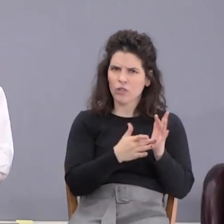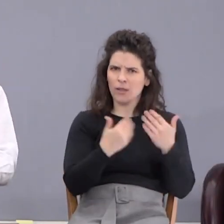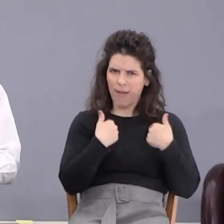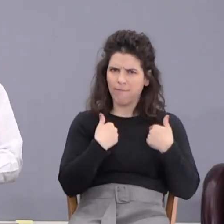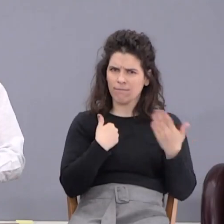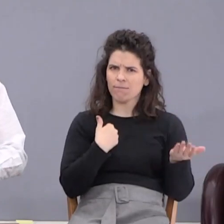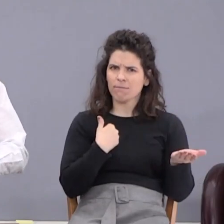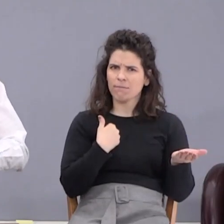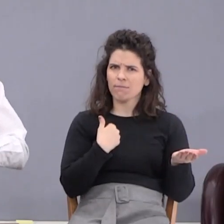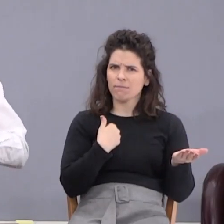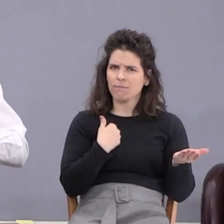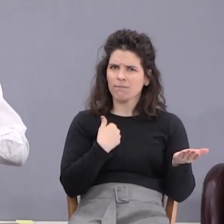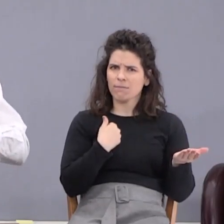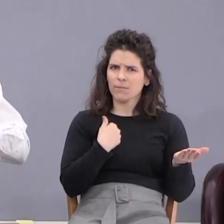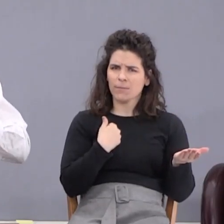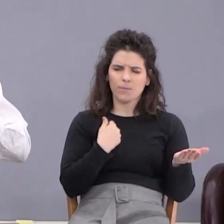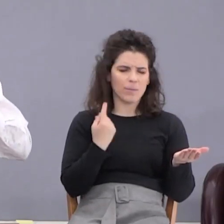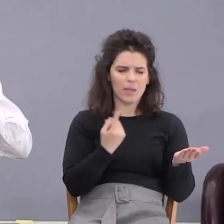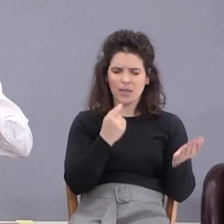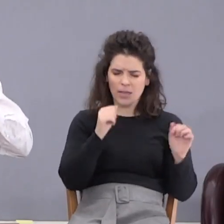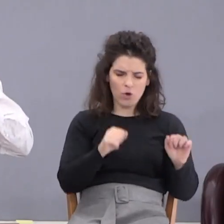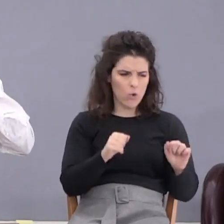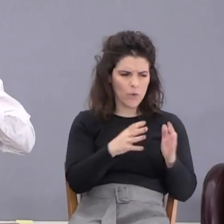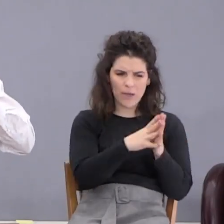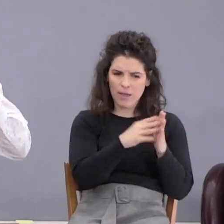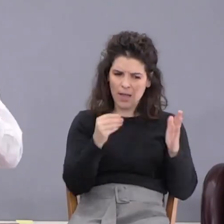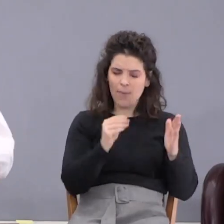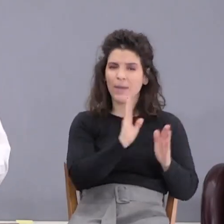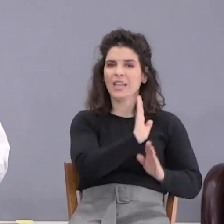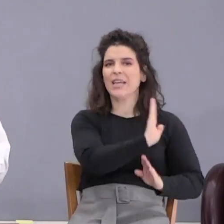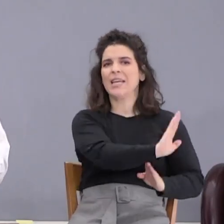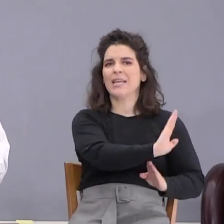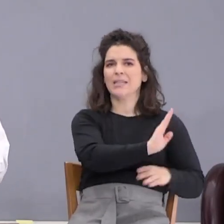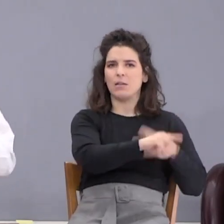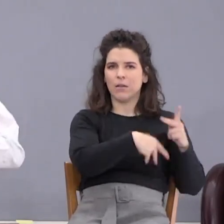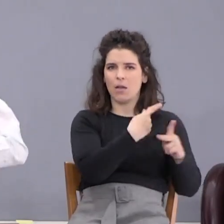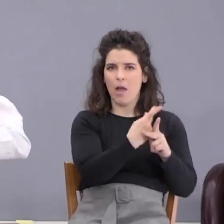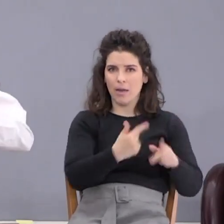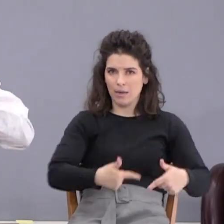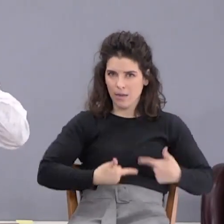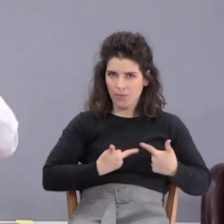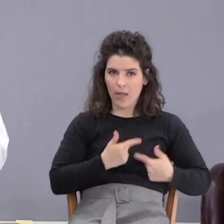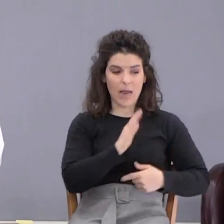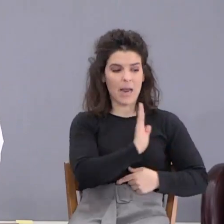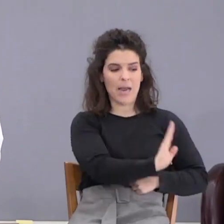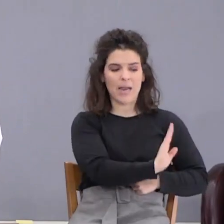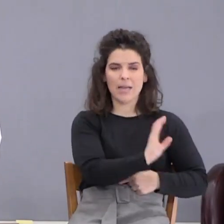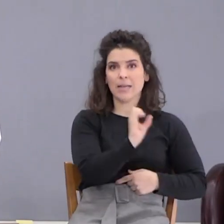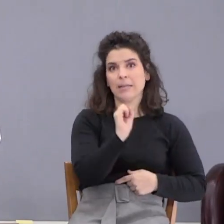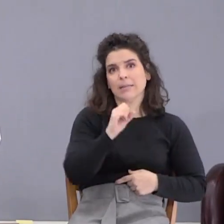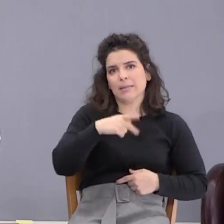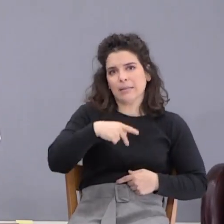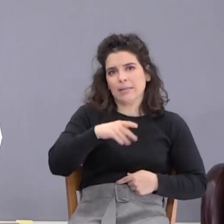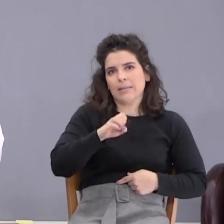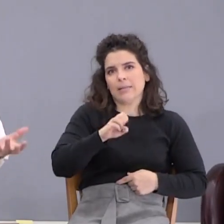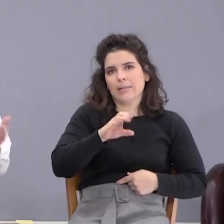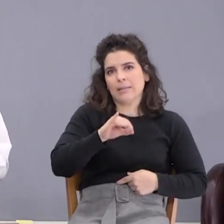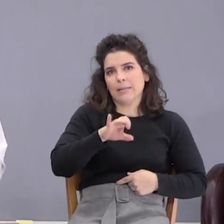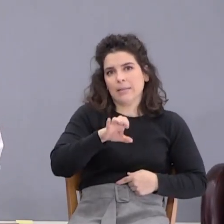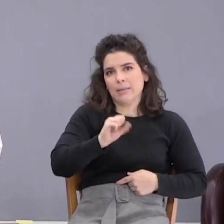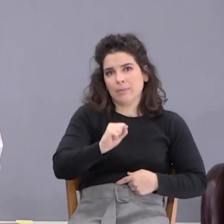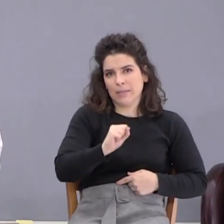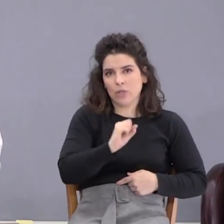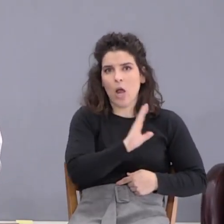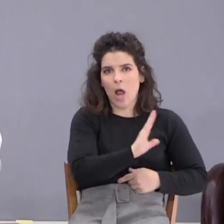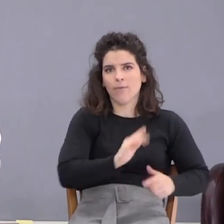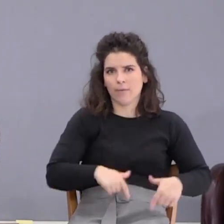possess? He can only replicate his kind, his species of life. And according to